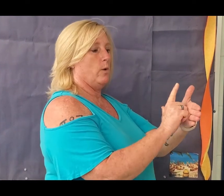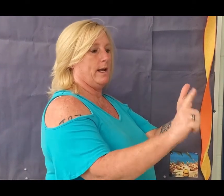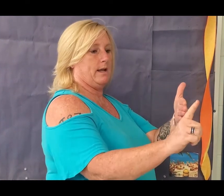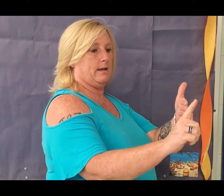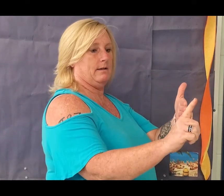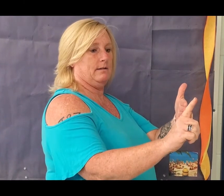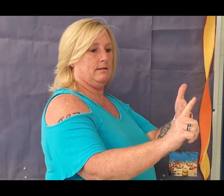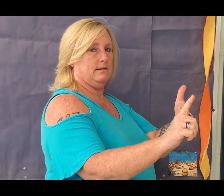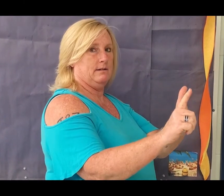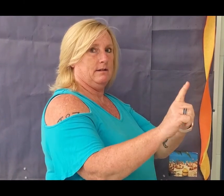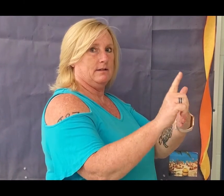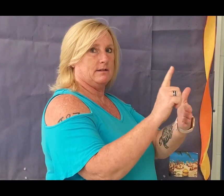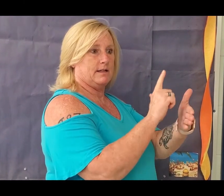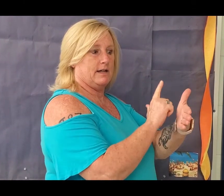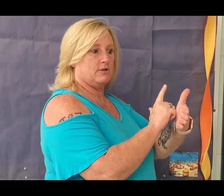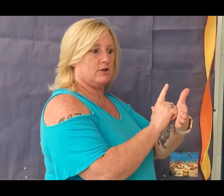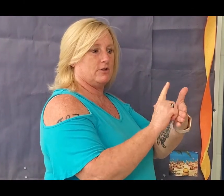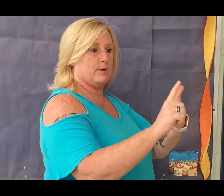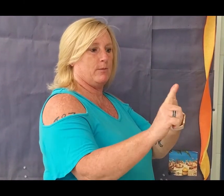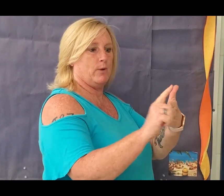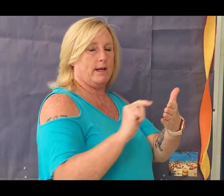Week. Slides across your palm. Week.